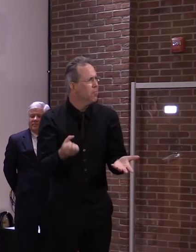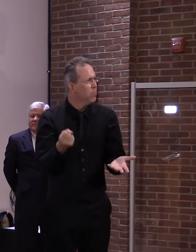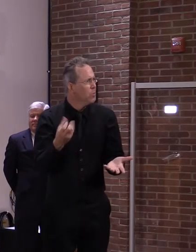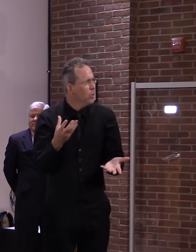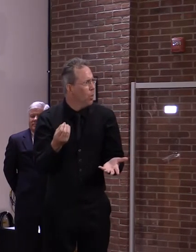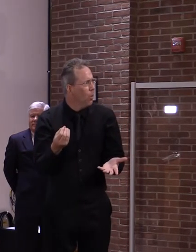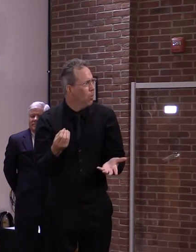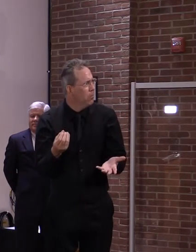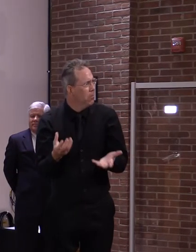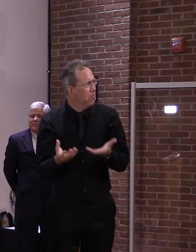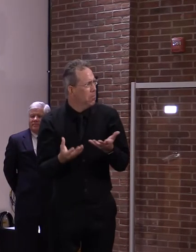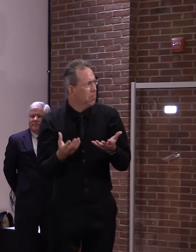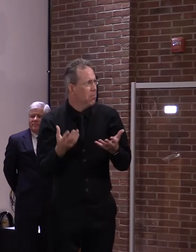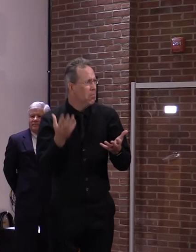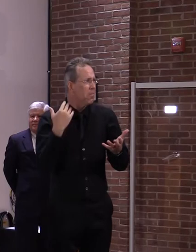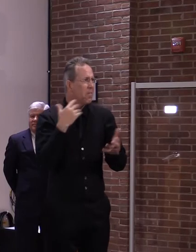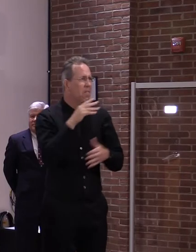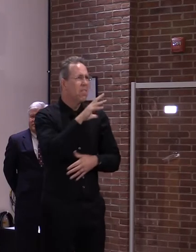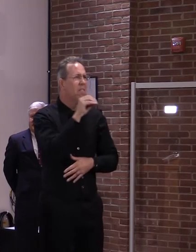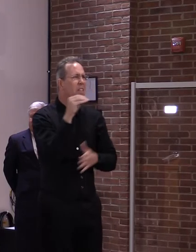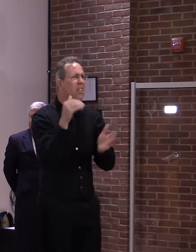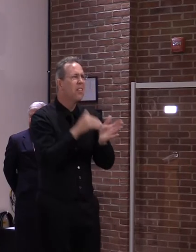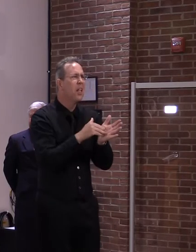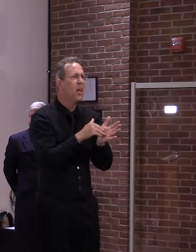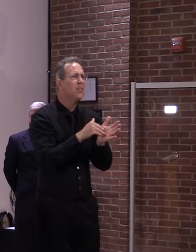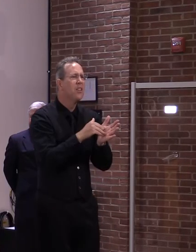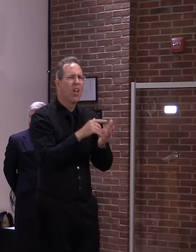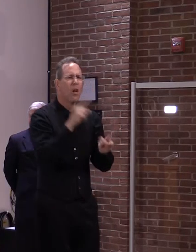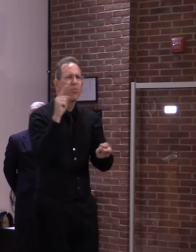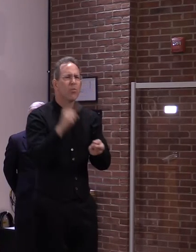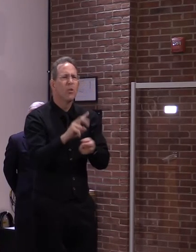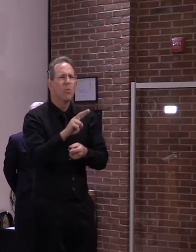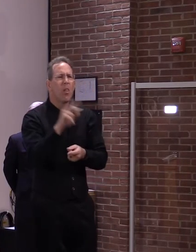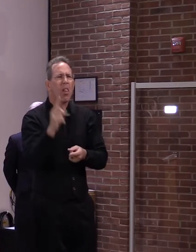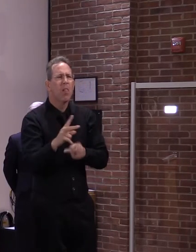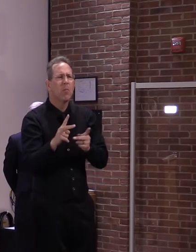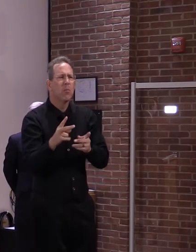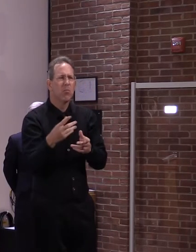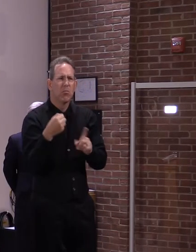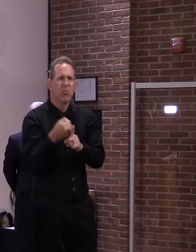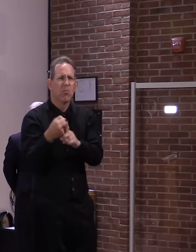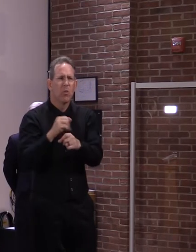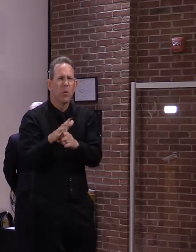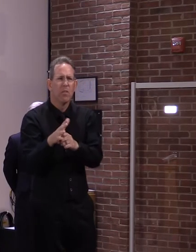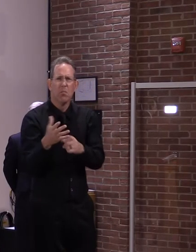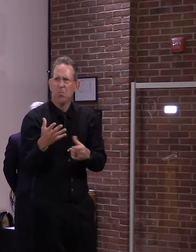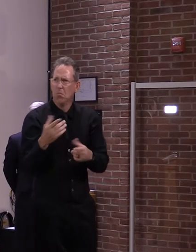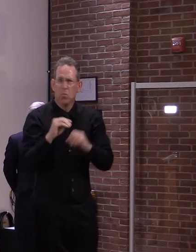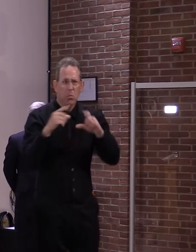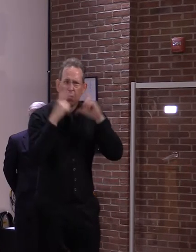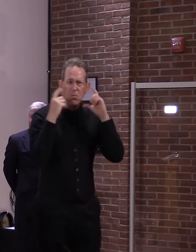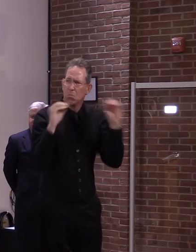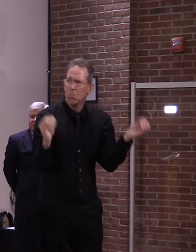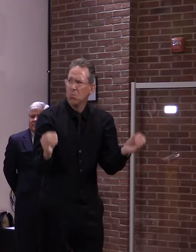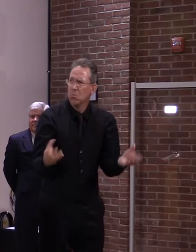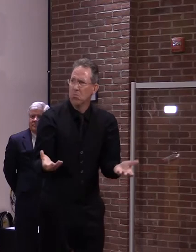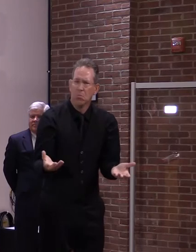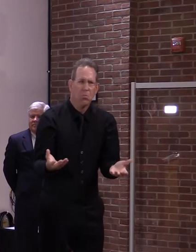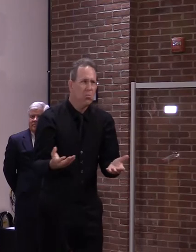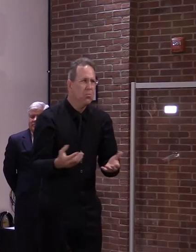2,200 cases today, roughly. Is it a time? I know we're already looking at ending a lot of these mandates soon,